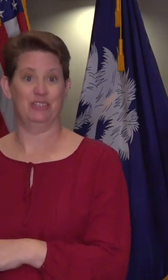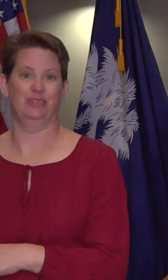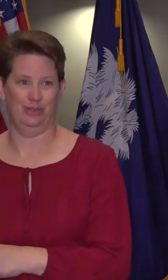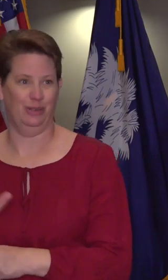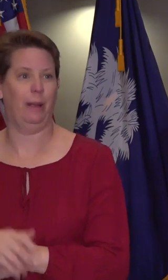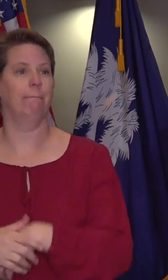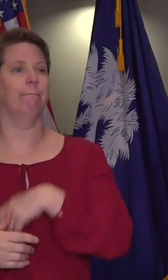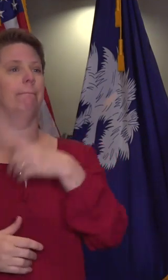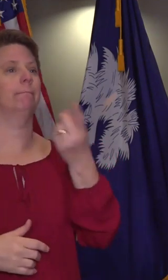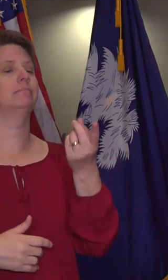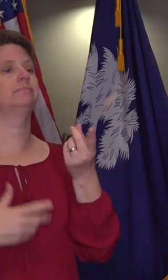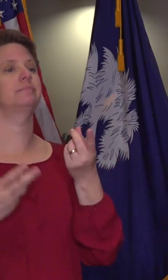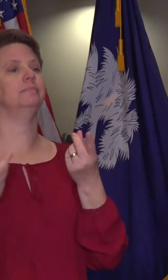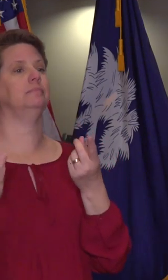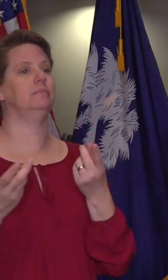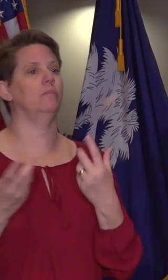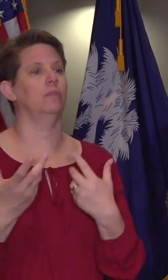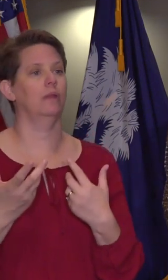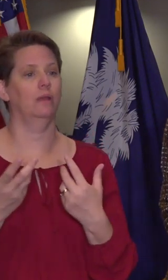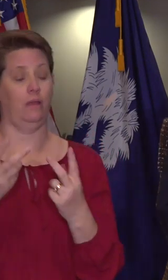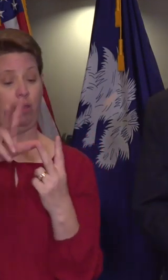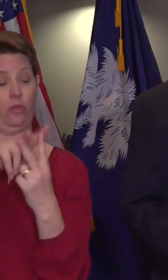well.